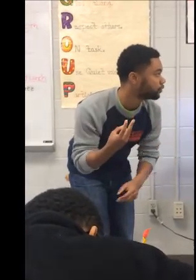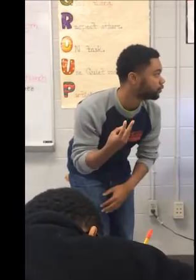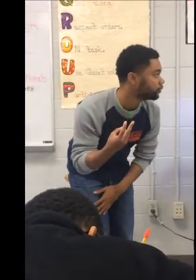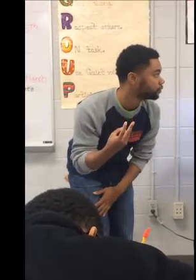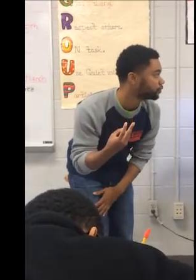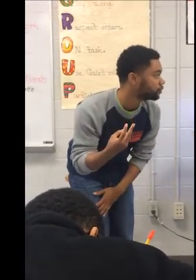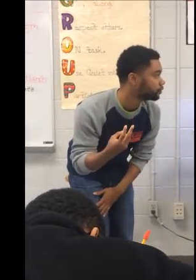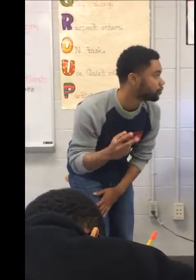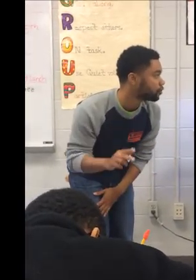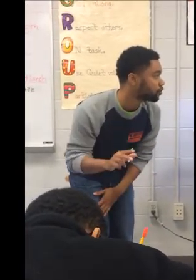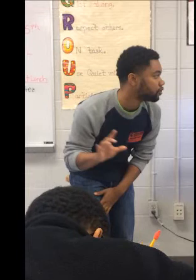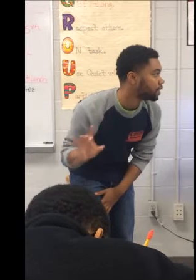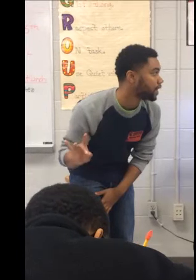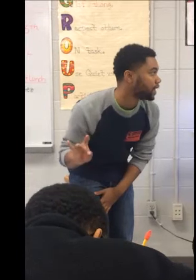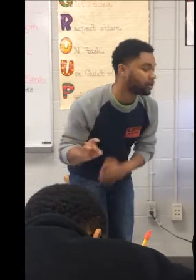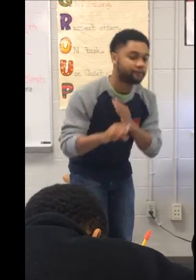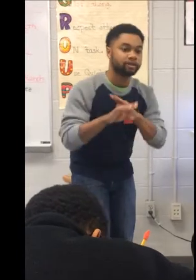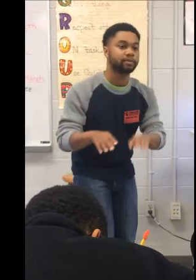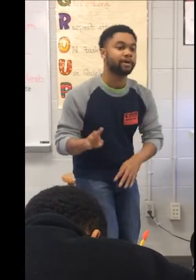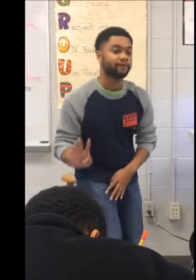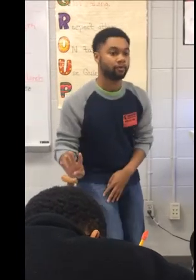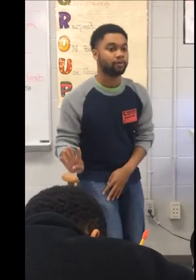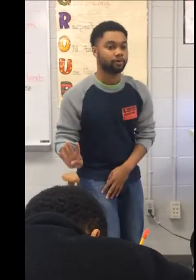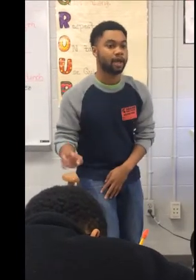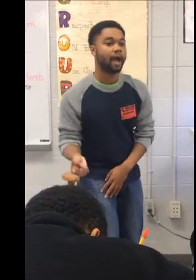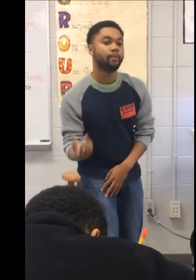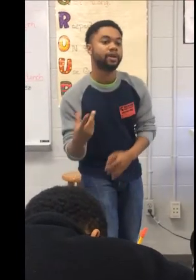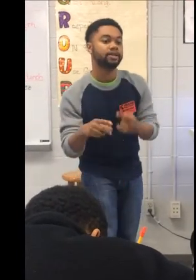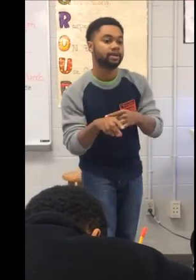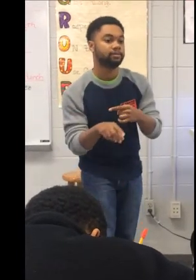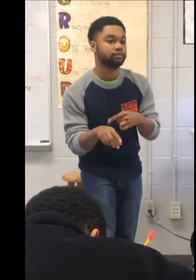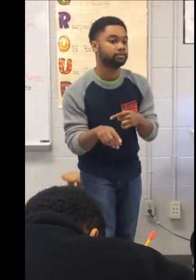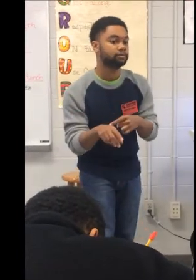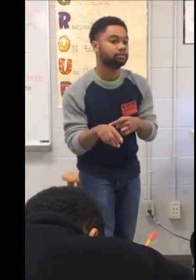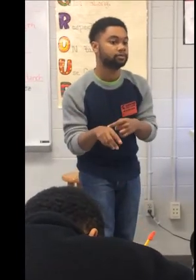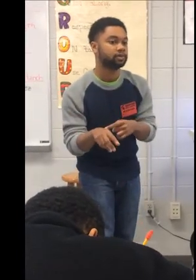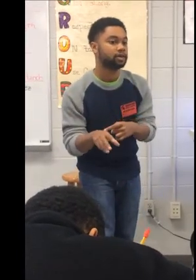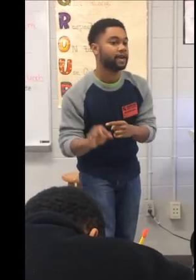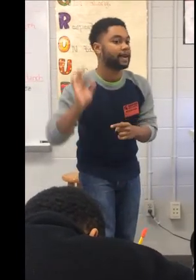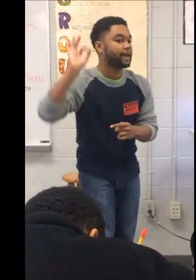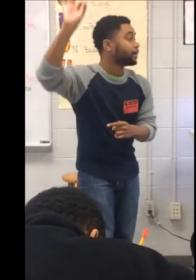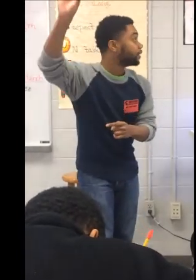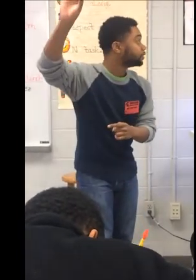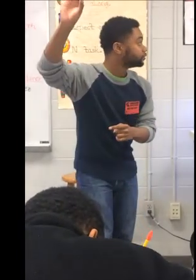Is 38 divisible by 4? How many times? 9.